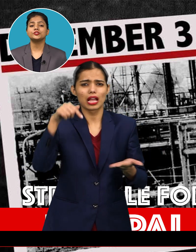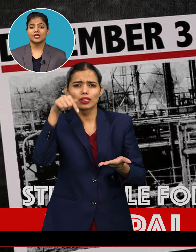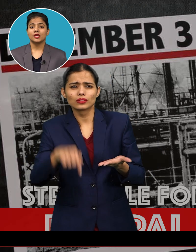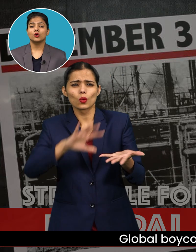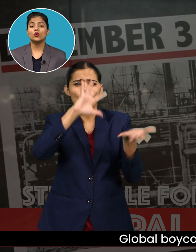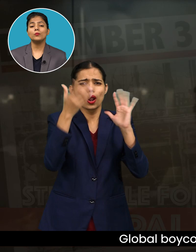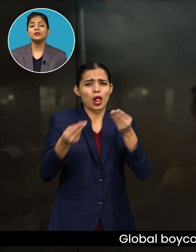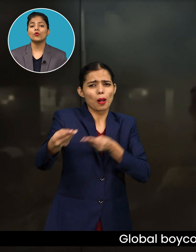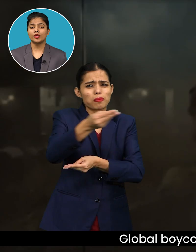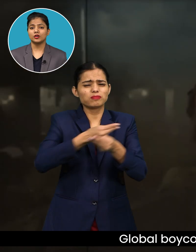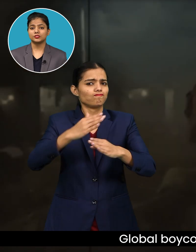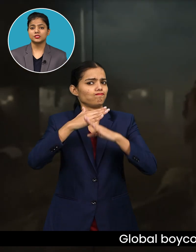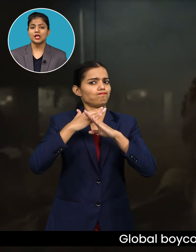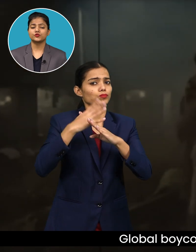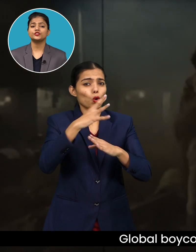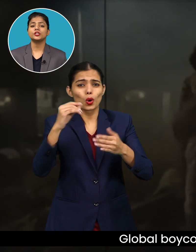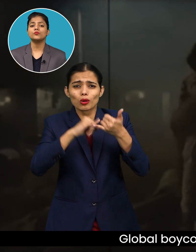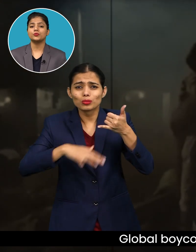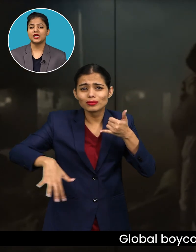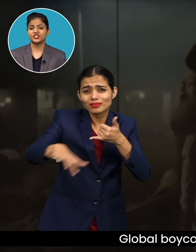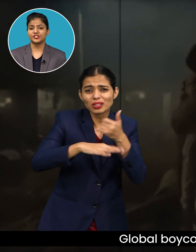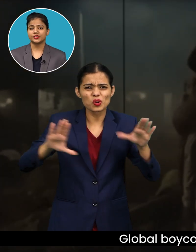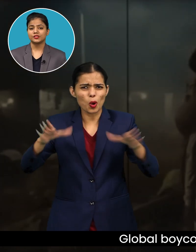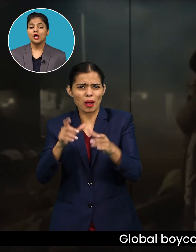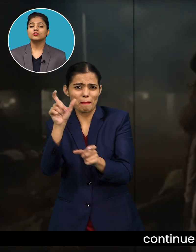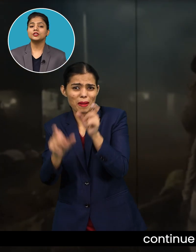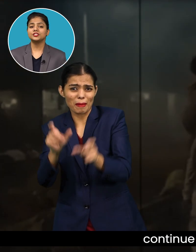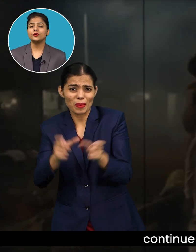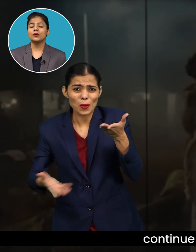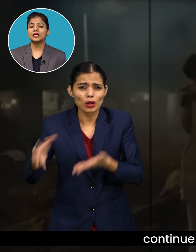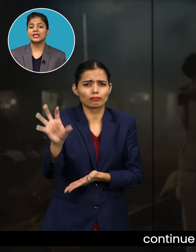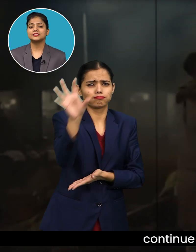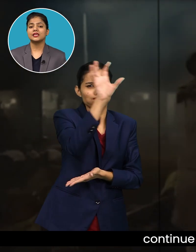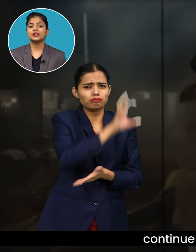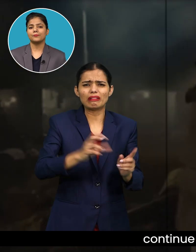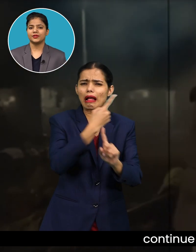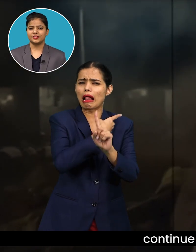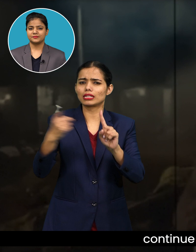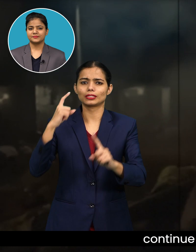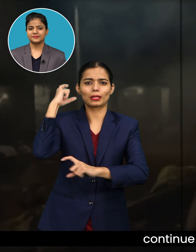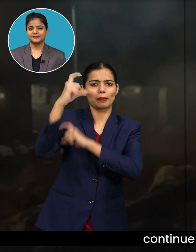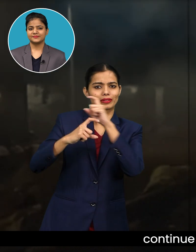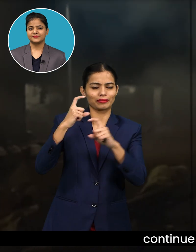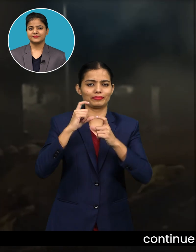Even today, global boycotts and social mobilization continue against the company.